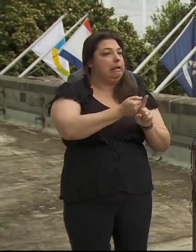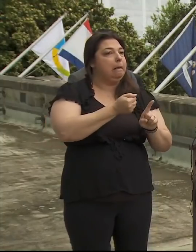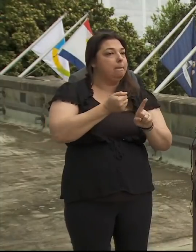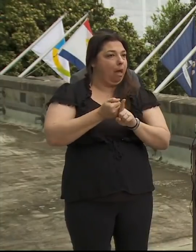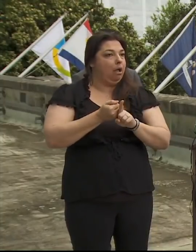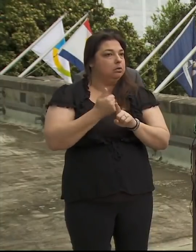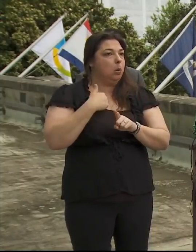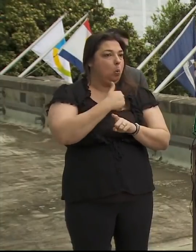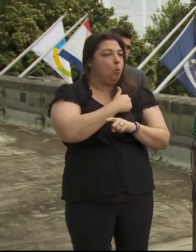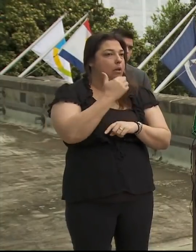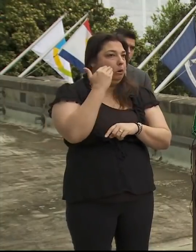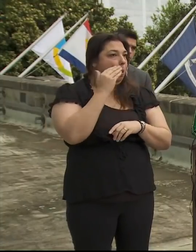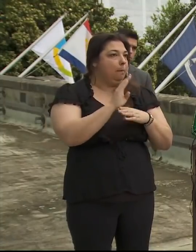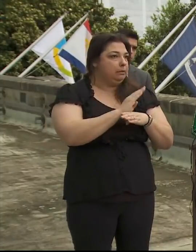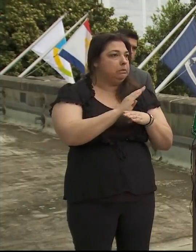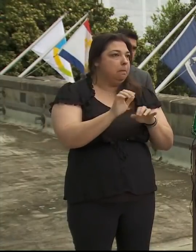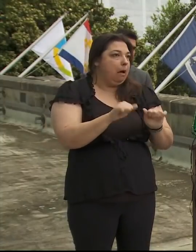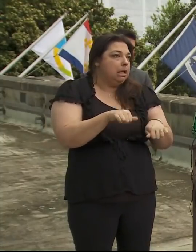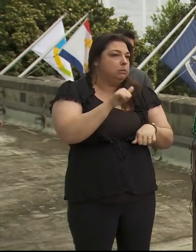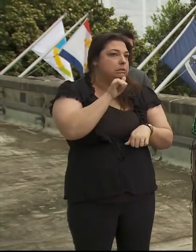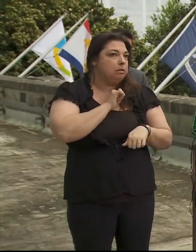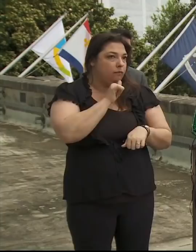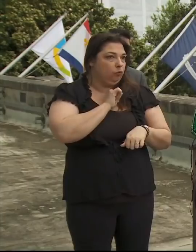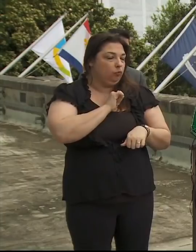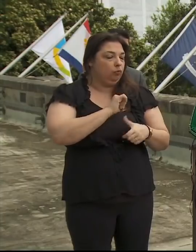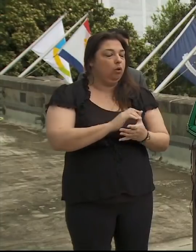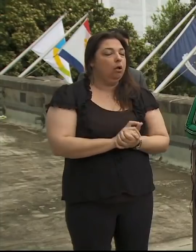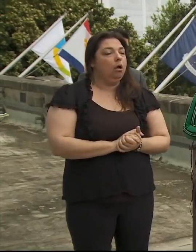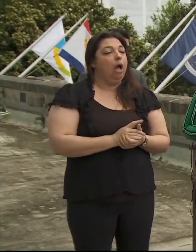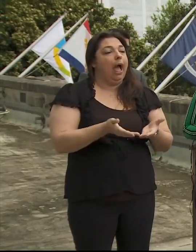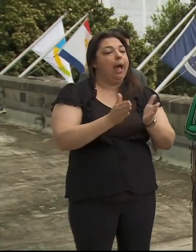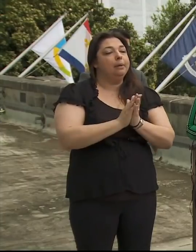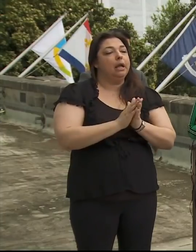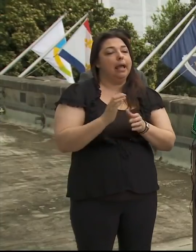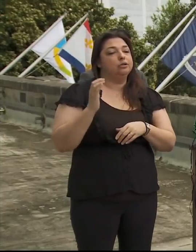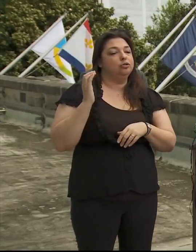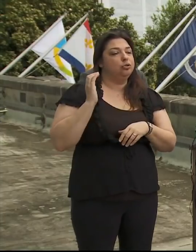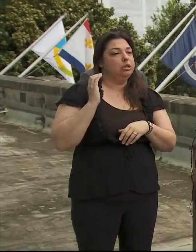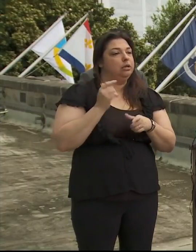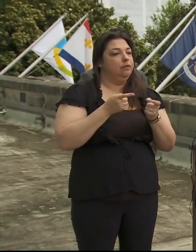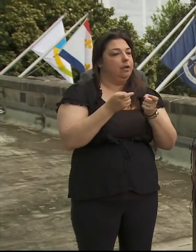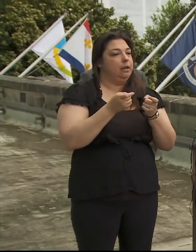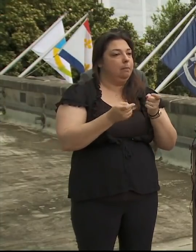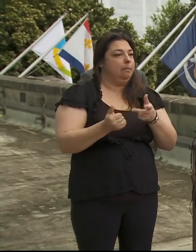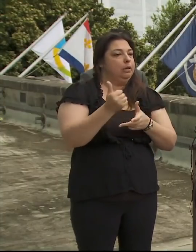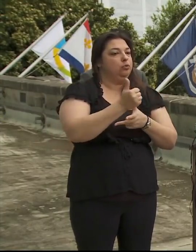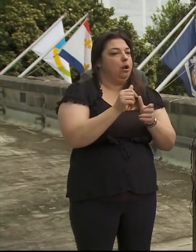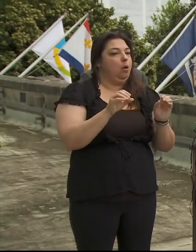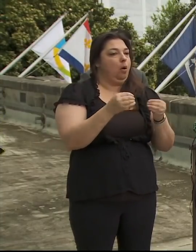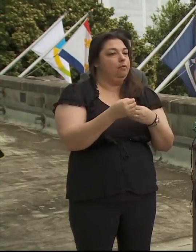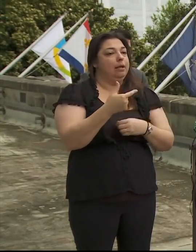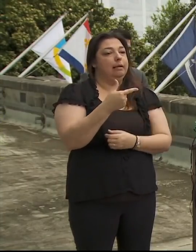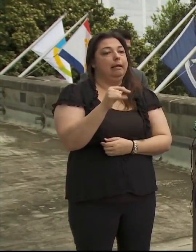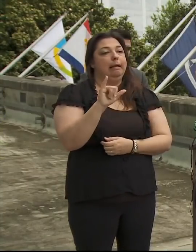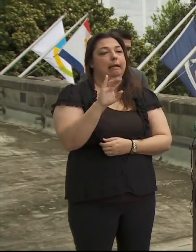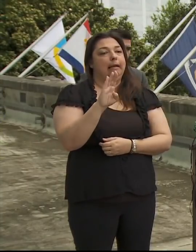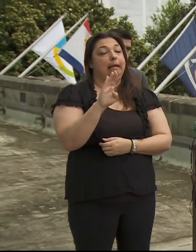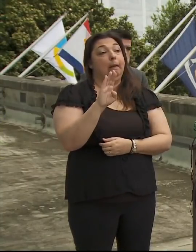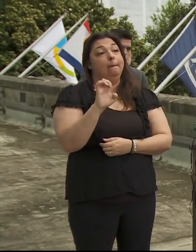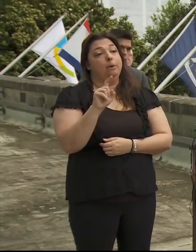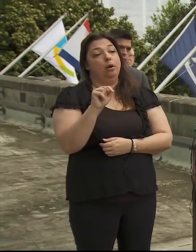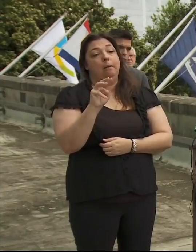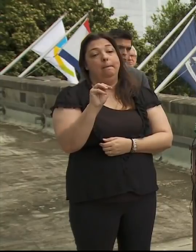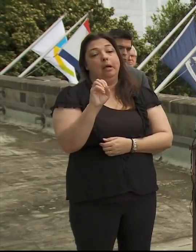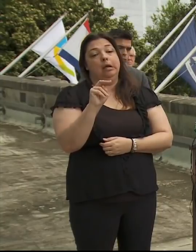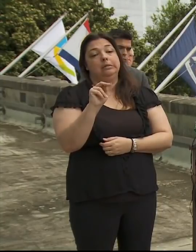we know that our businesses have. I'm going to ask my Chief Administrative Officer, Gilbert Montano, to come